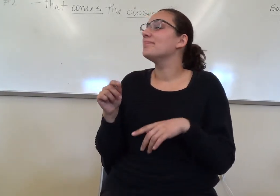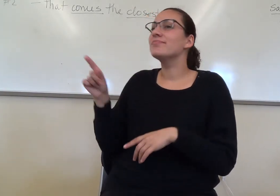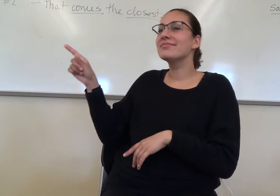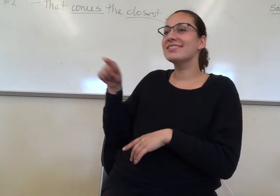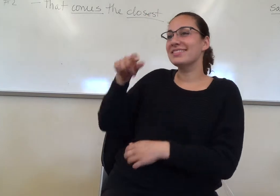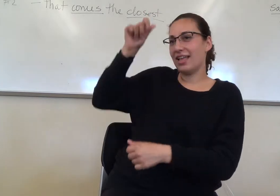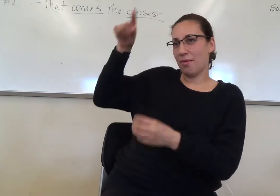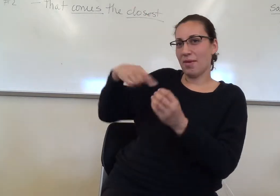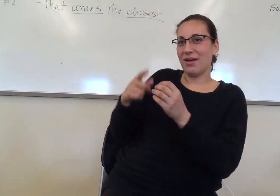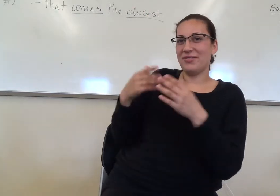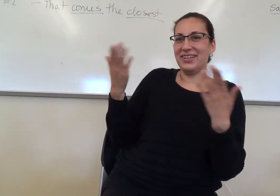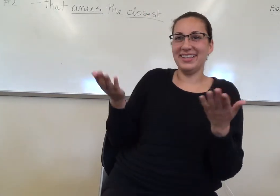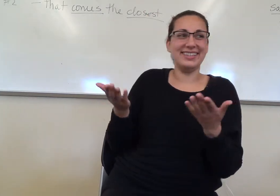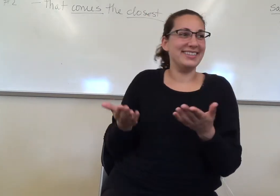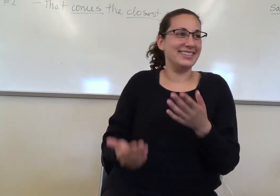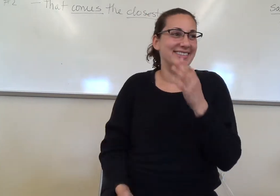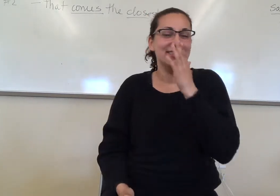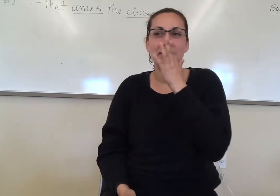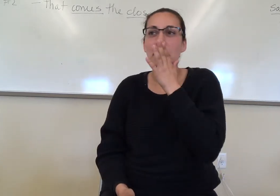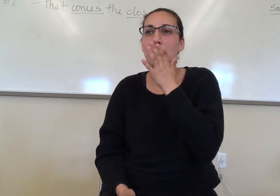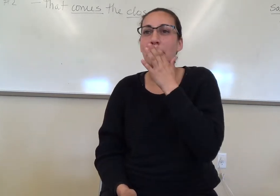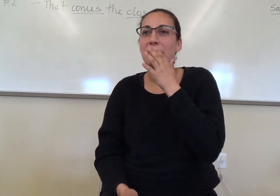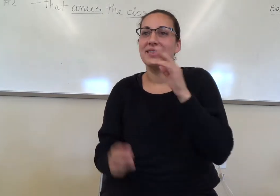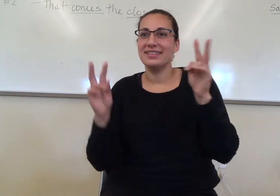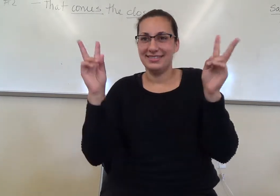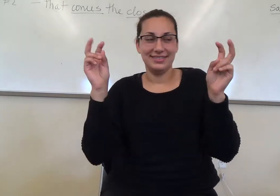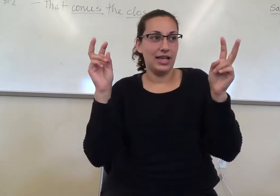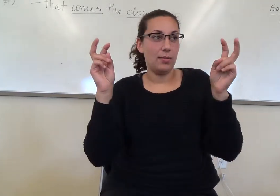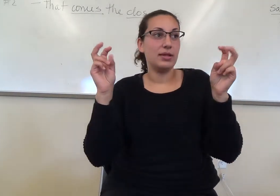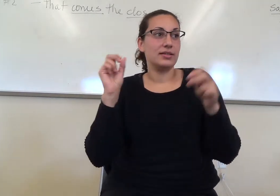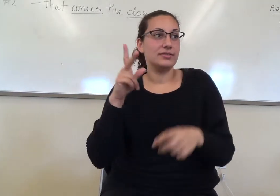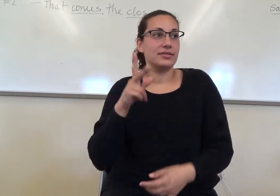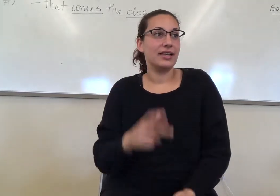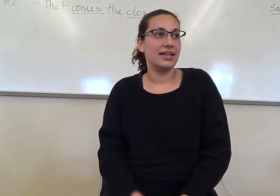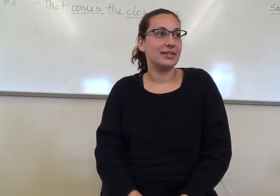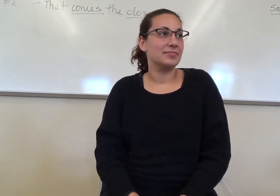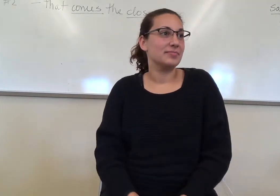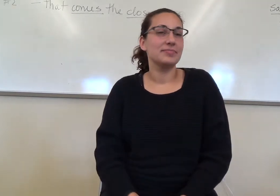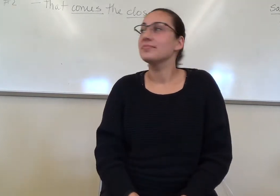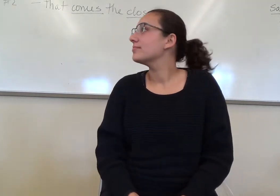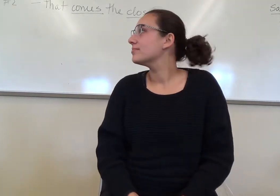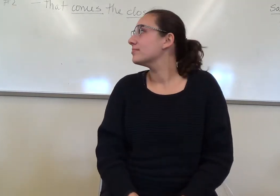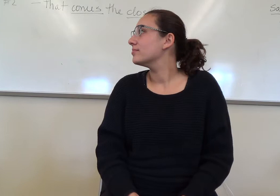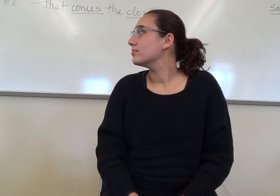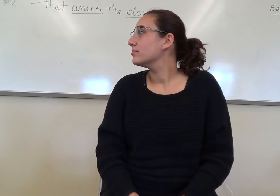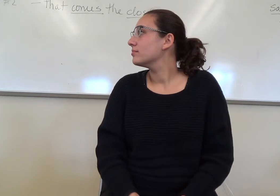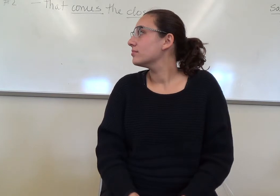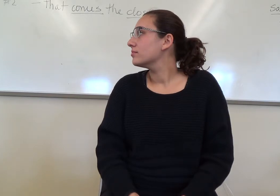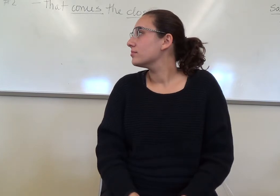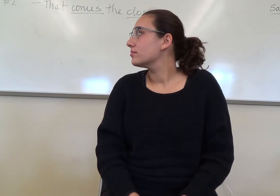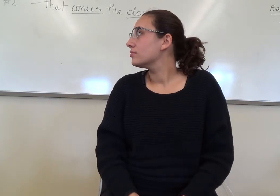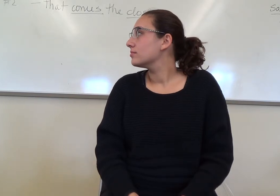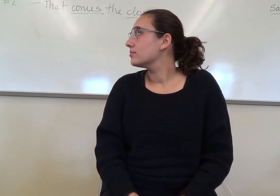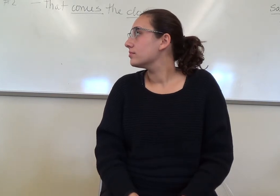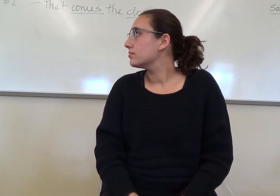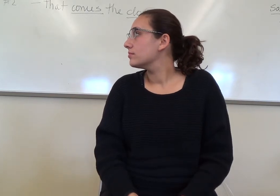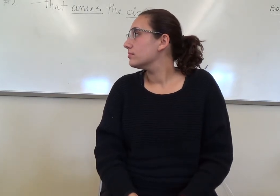good. Here's the topic. Let's get down to, I don't know whether I spelled this right. Remembering